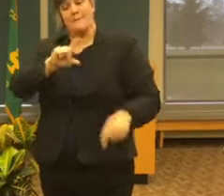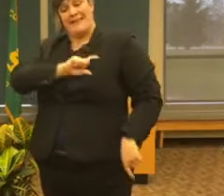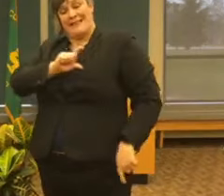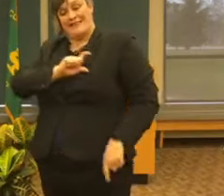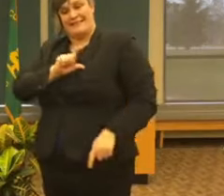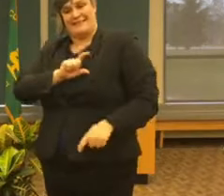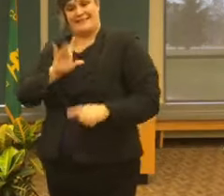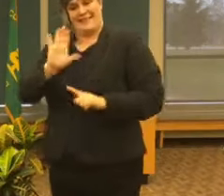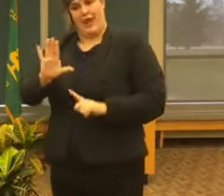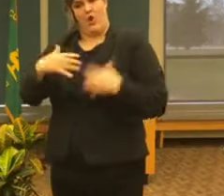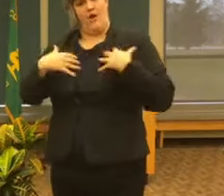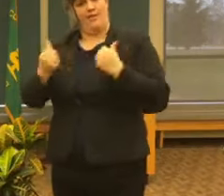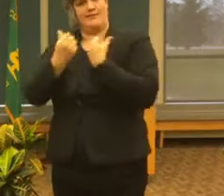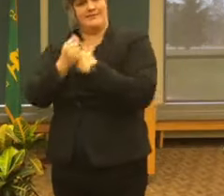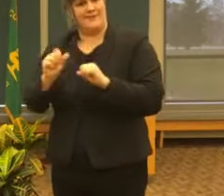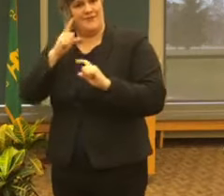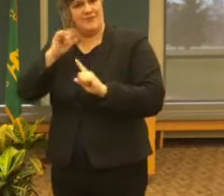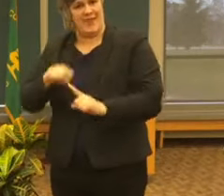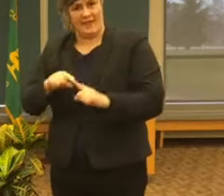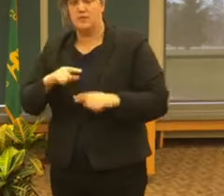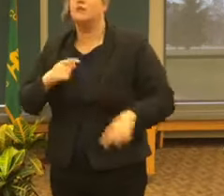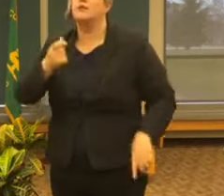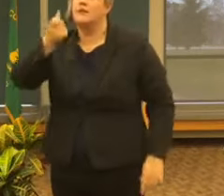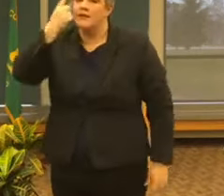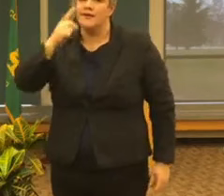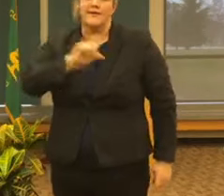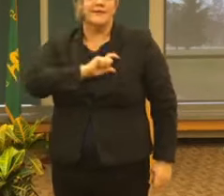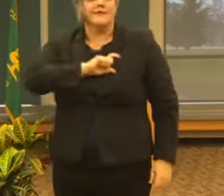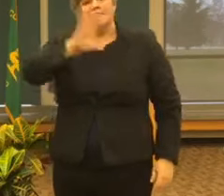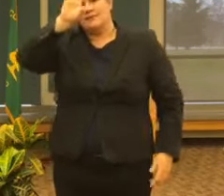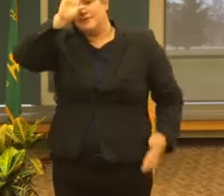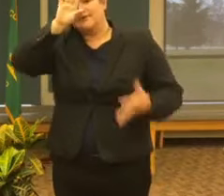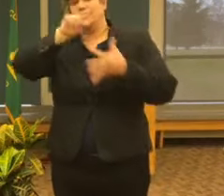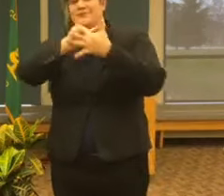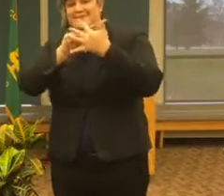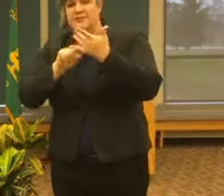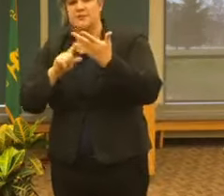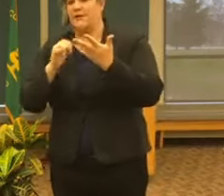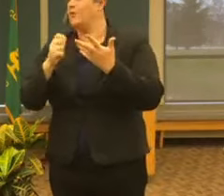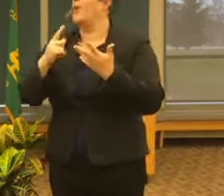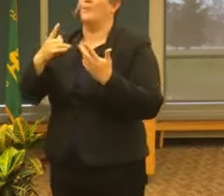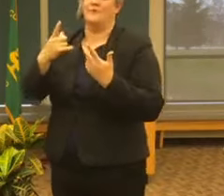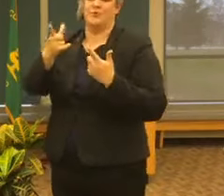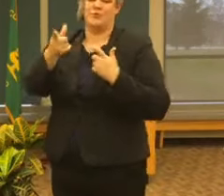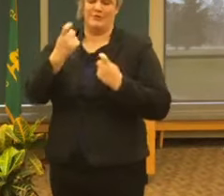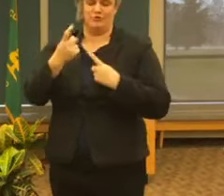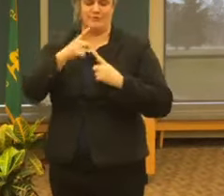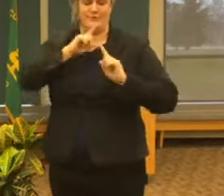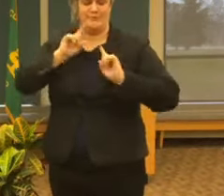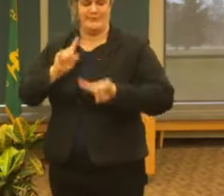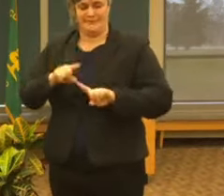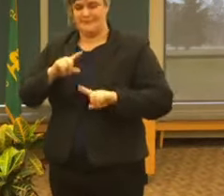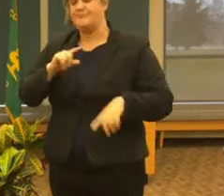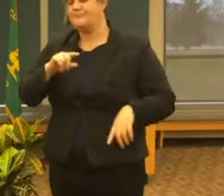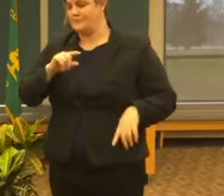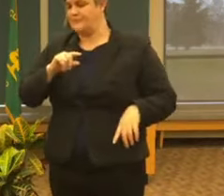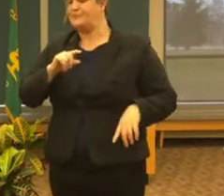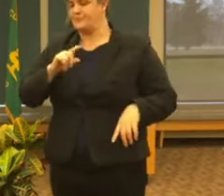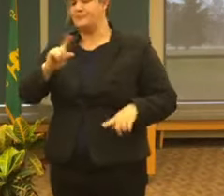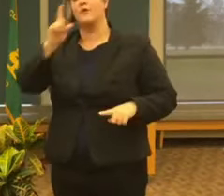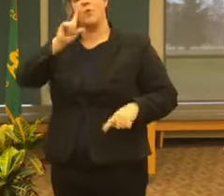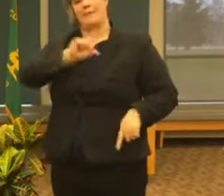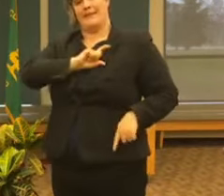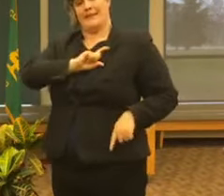these? First responders are by the way, the question is what are we doing about the police who are